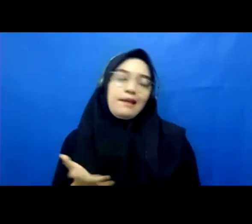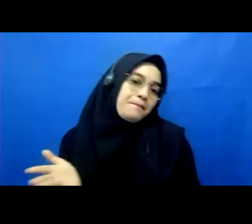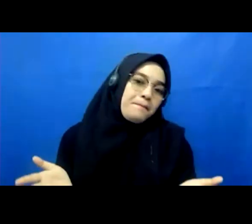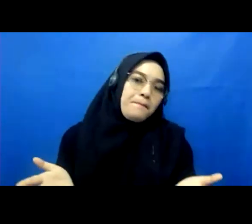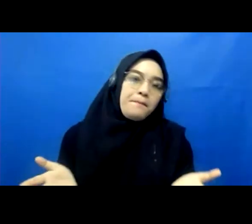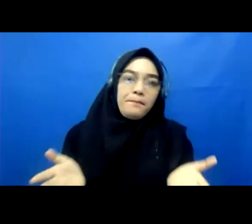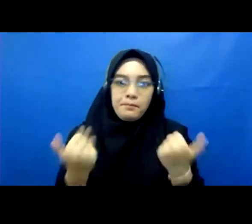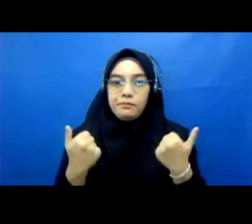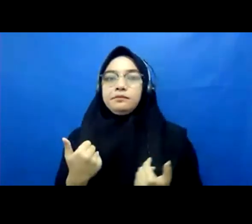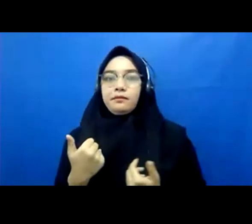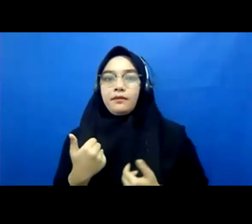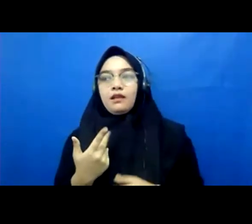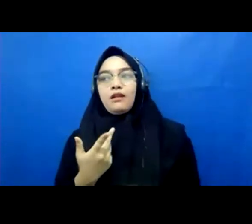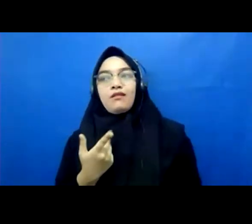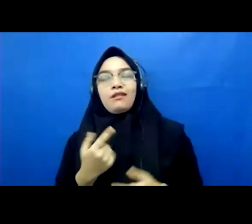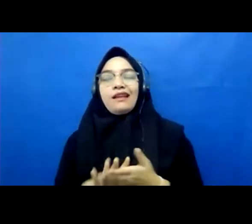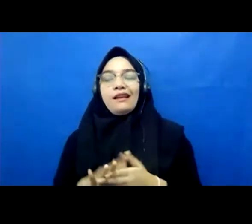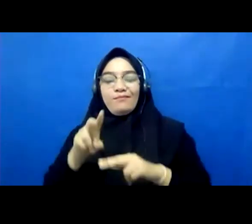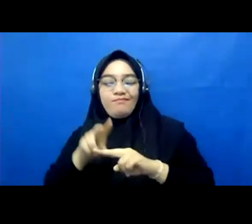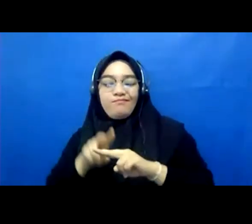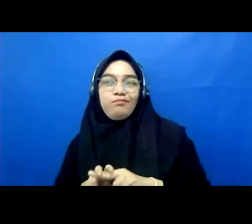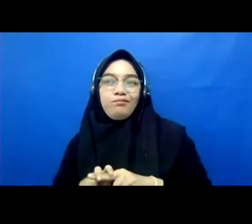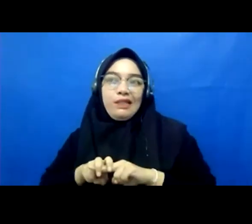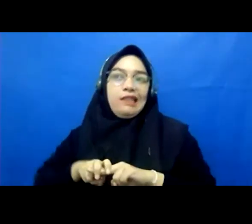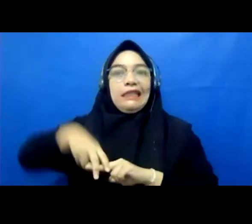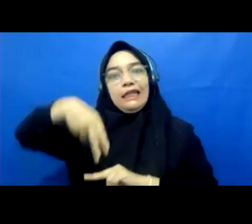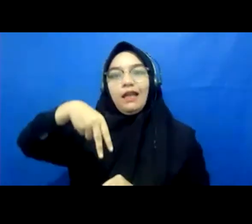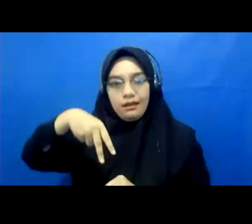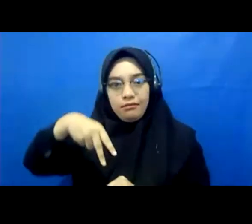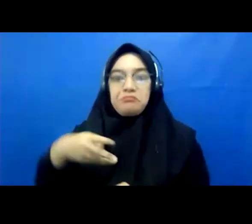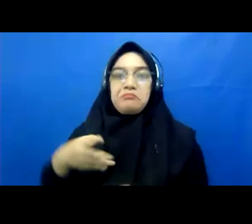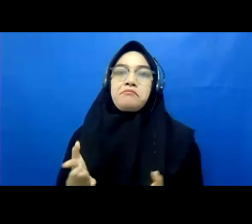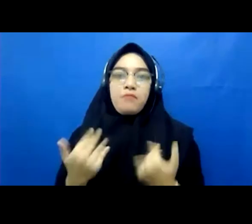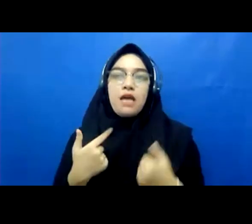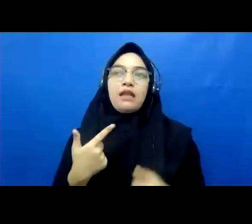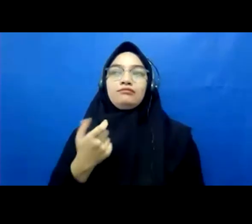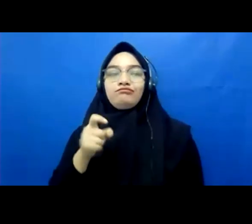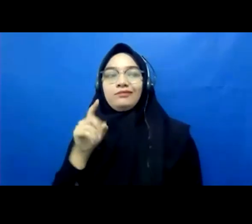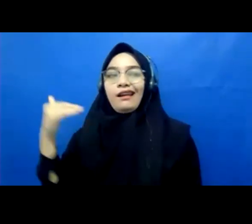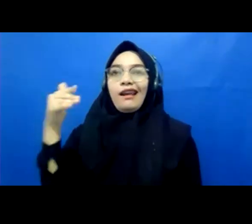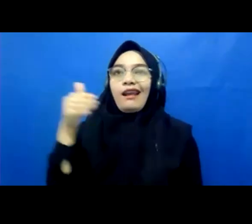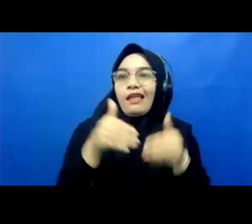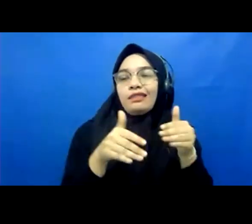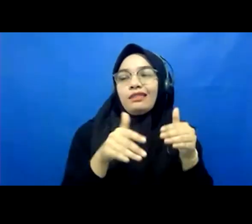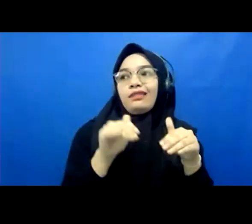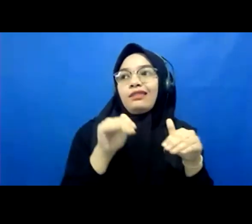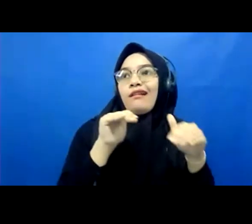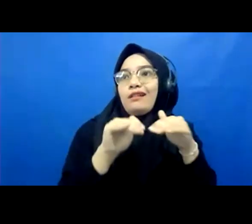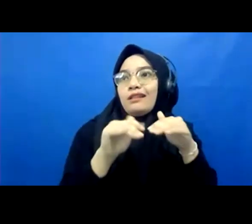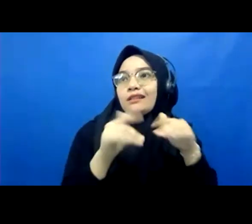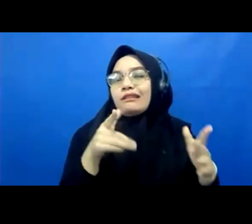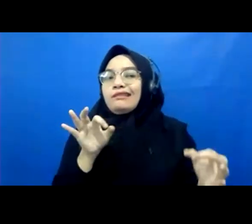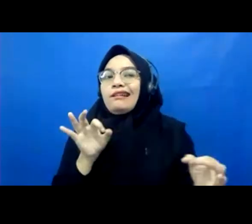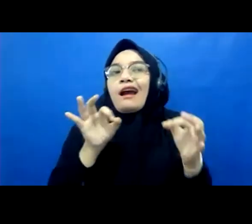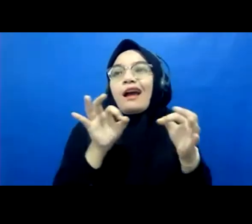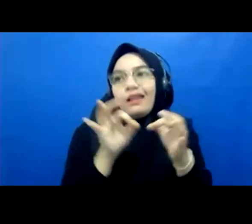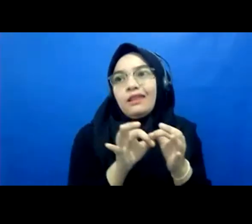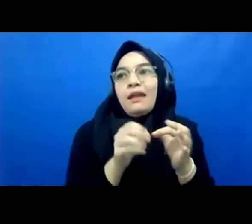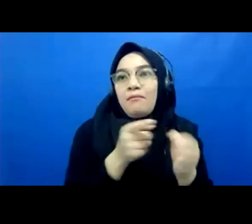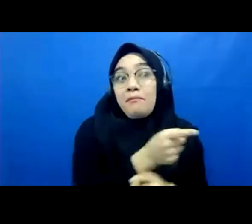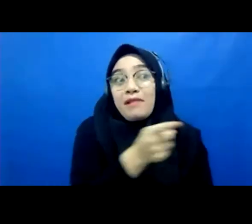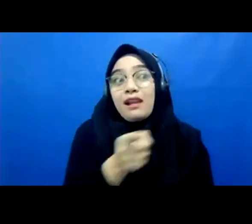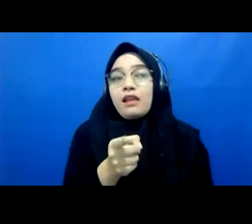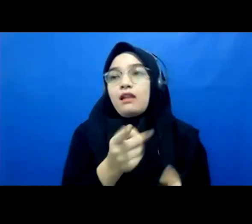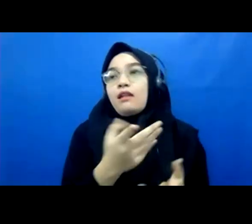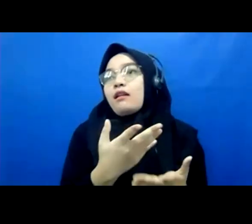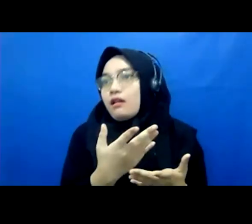the companies, talk to them, because if you don't, you never know. But if you reach out to them, who knows, right?